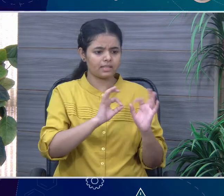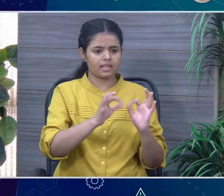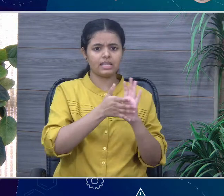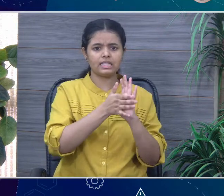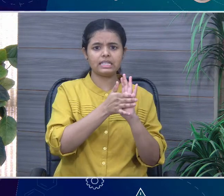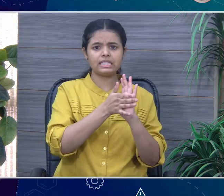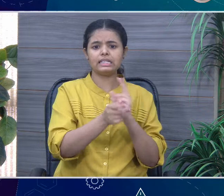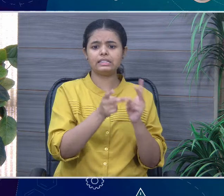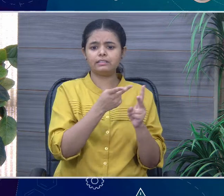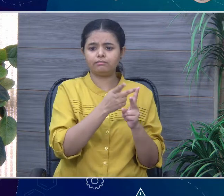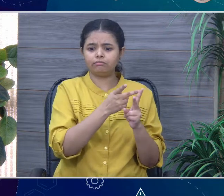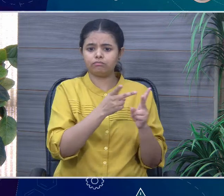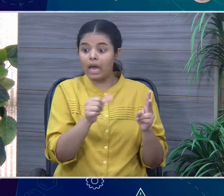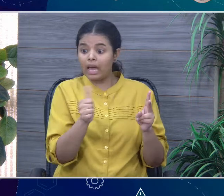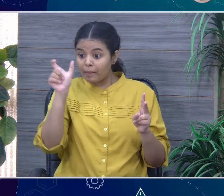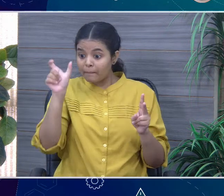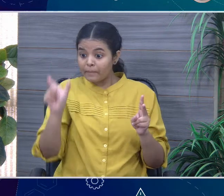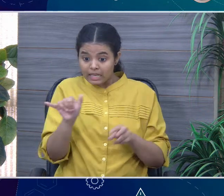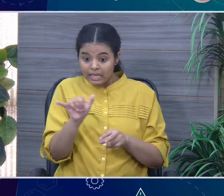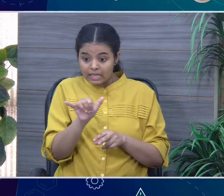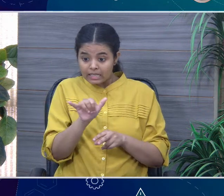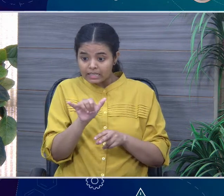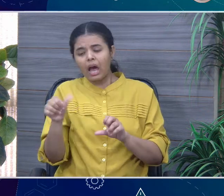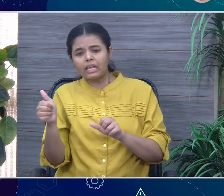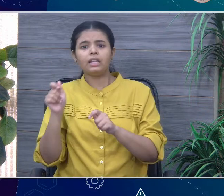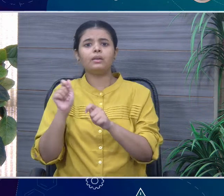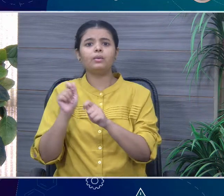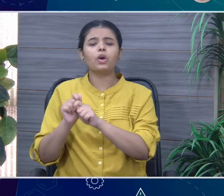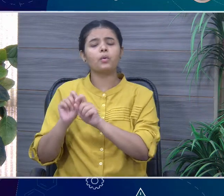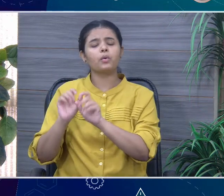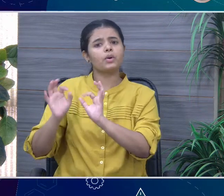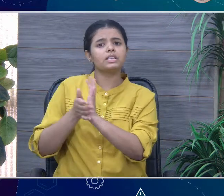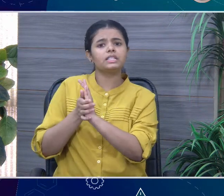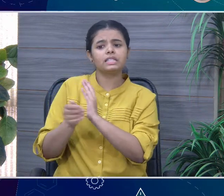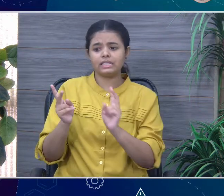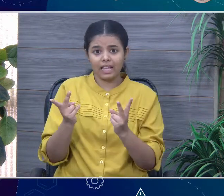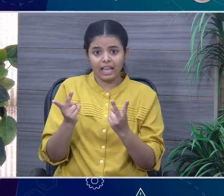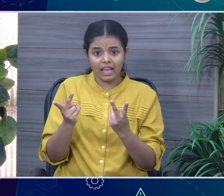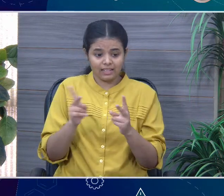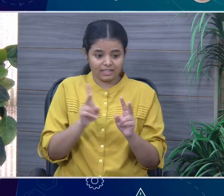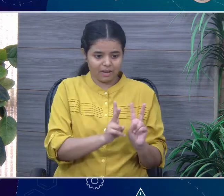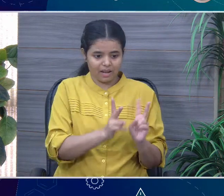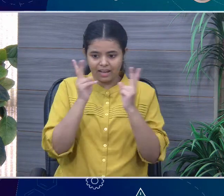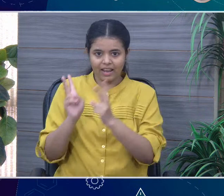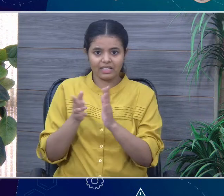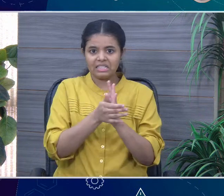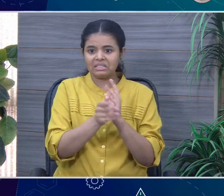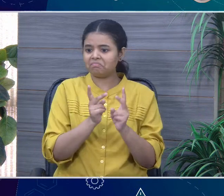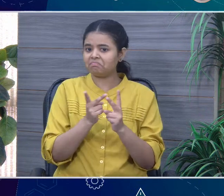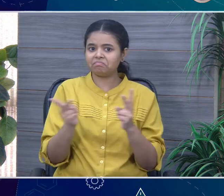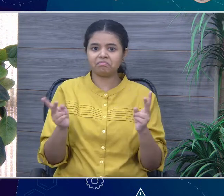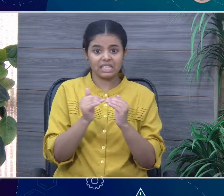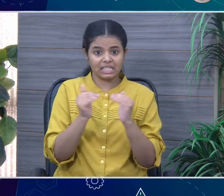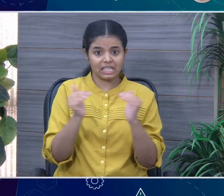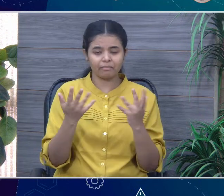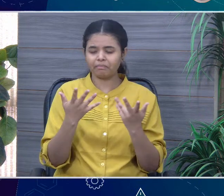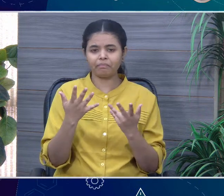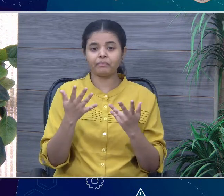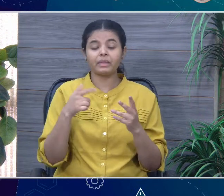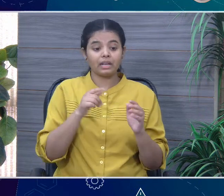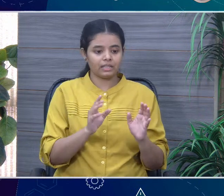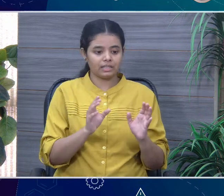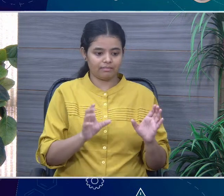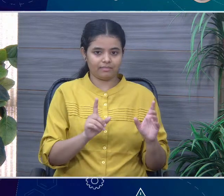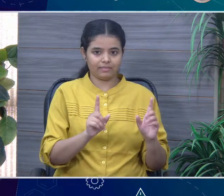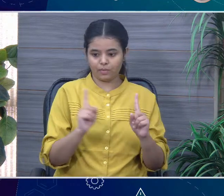paired with another child who is good in some other domain. And when they work as a unit, they learn from each other.